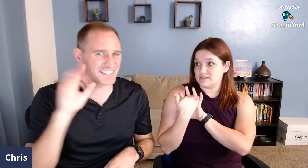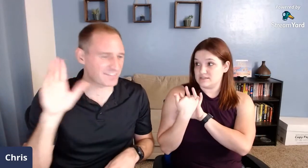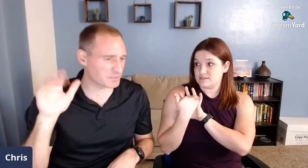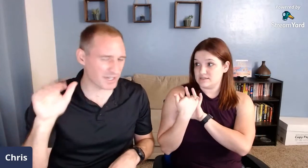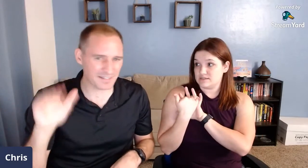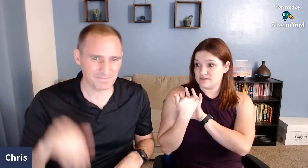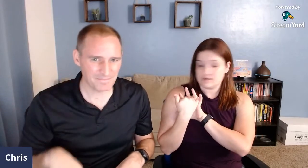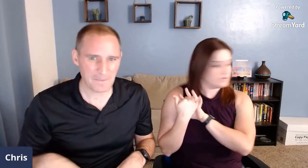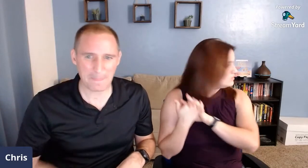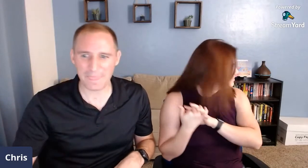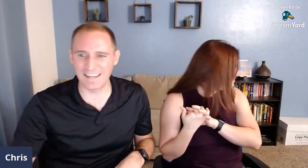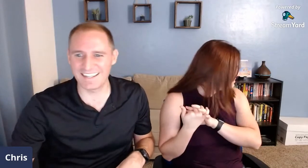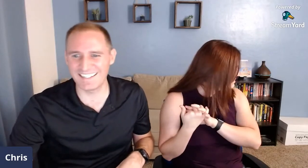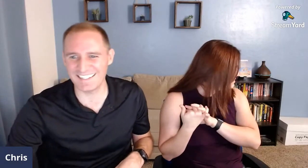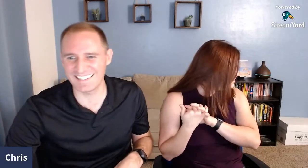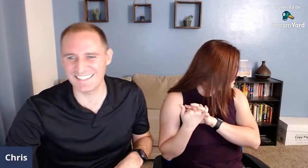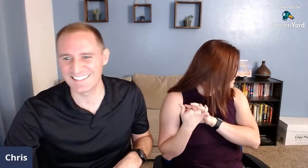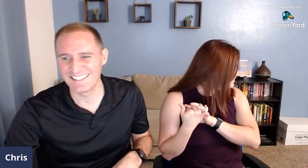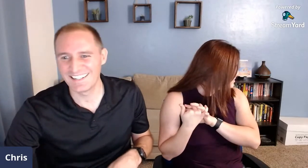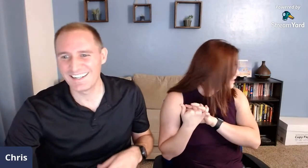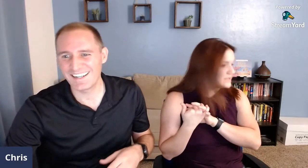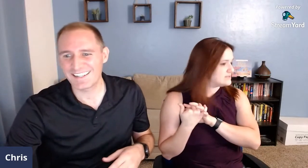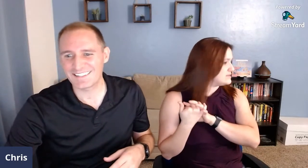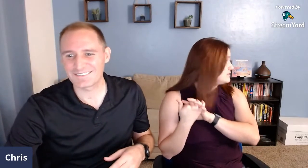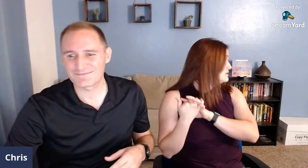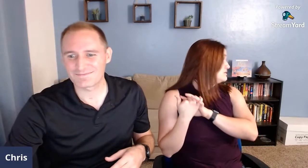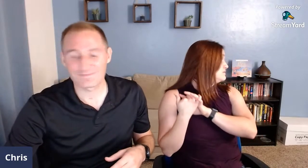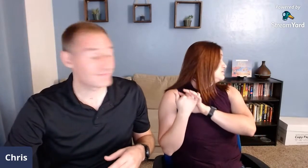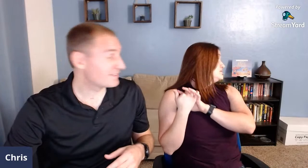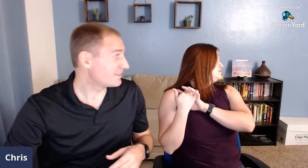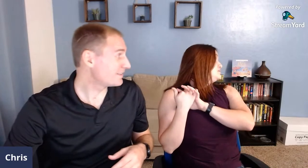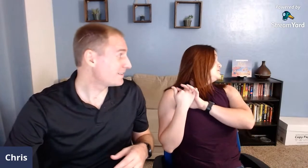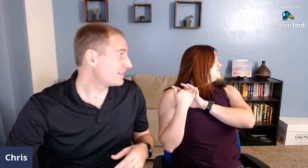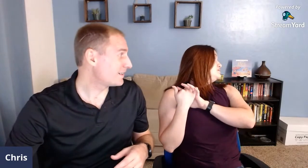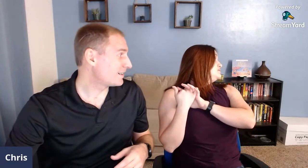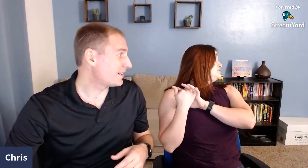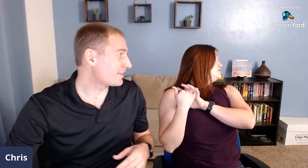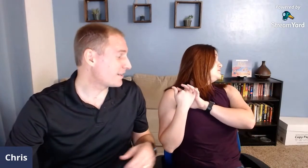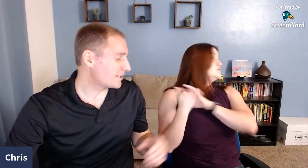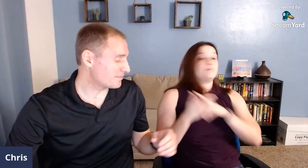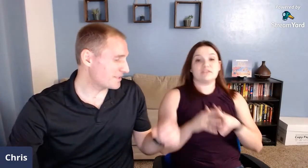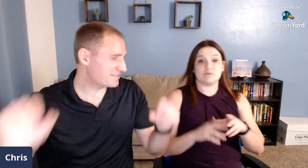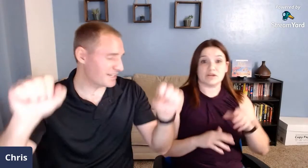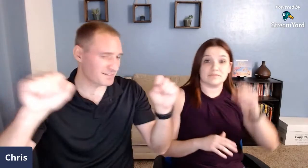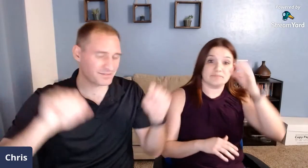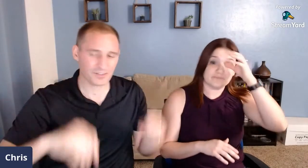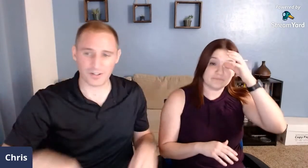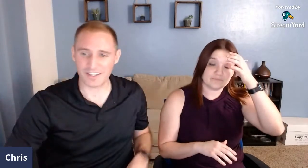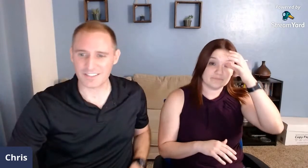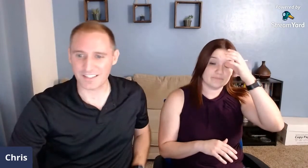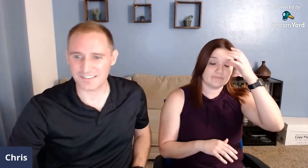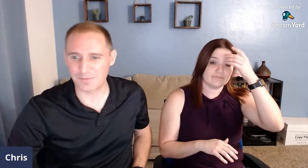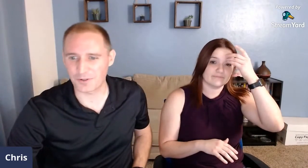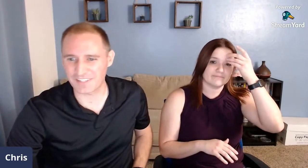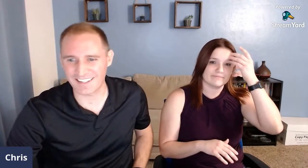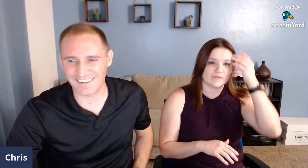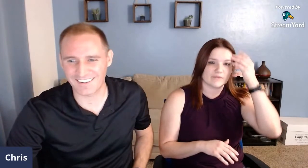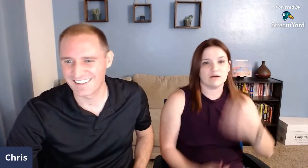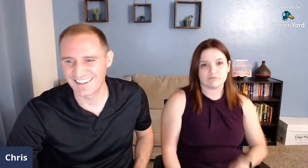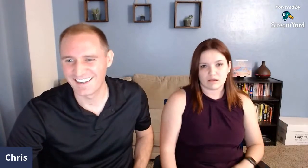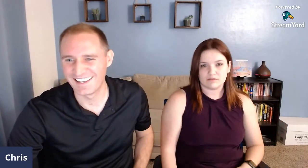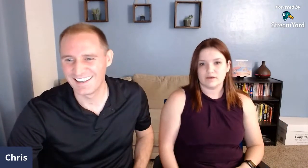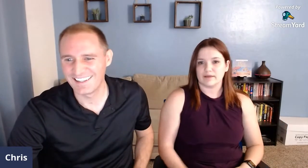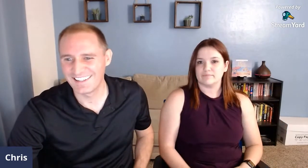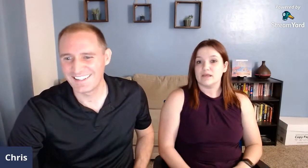you wanted? It's a deaf goodbye. That didn't sound good. It's a toy that she likes to pull